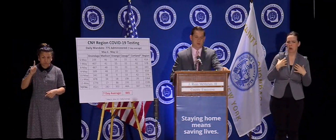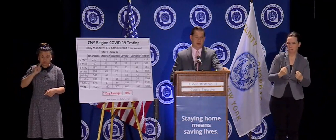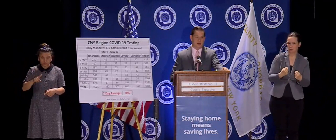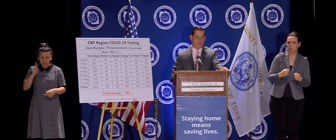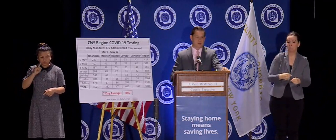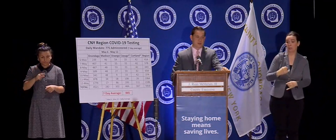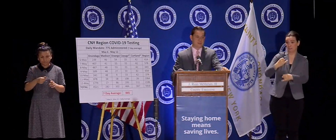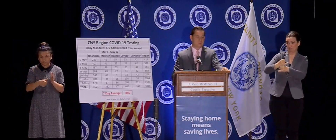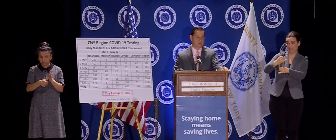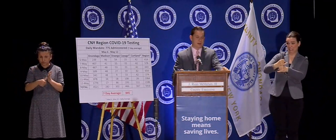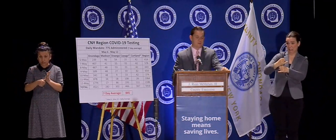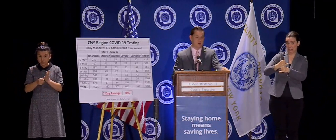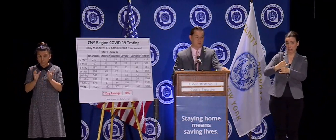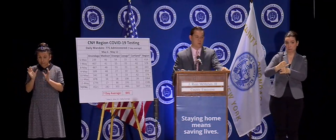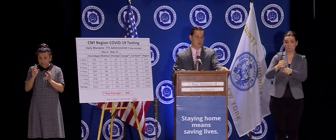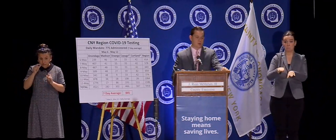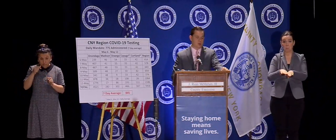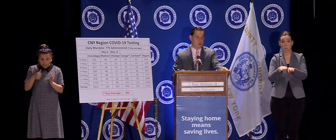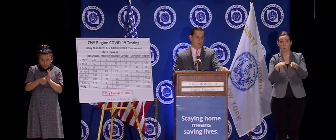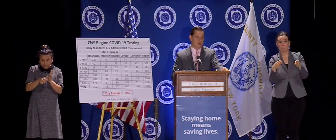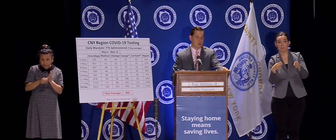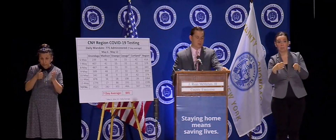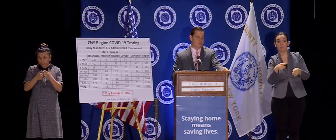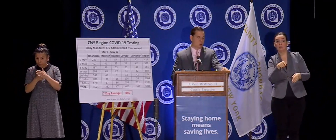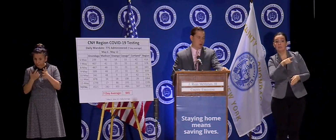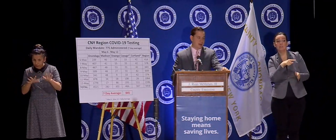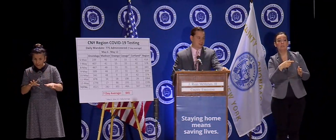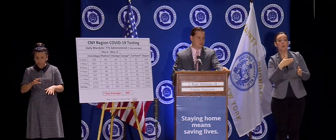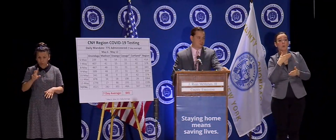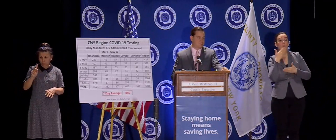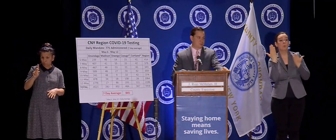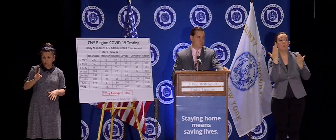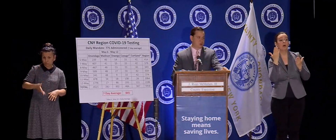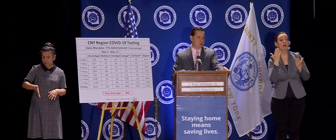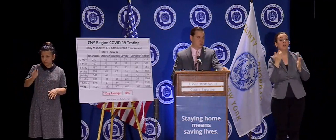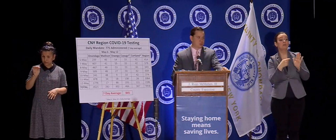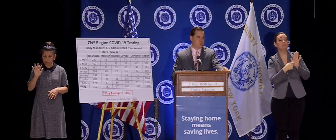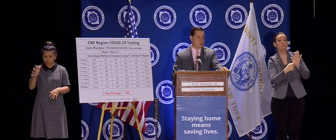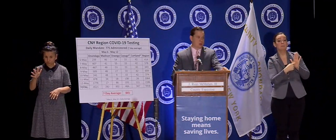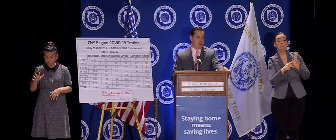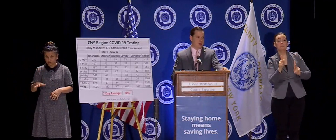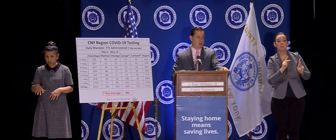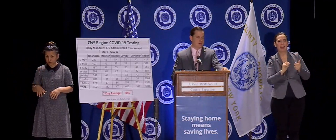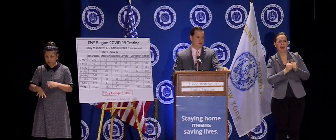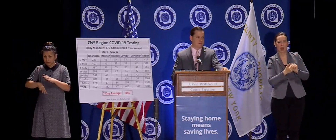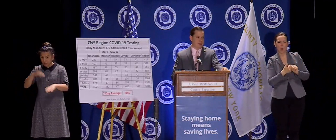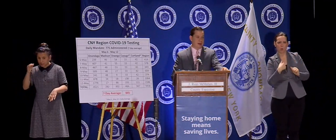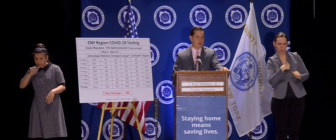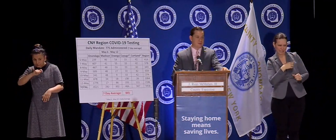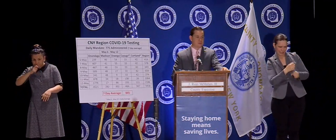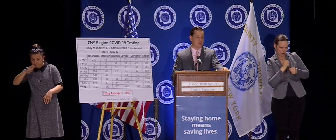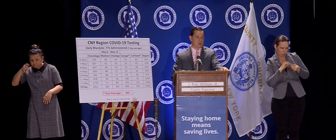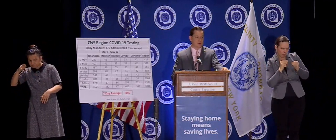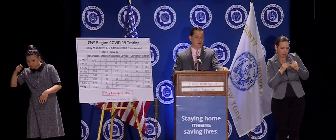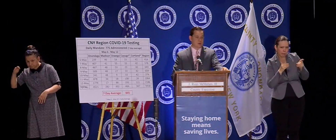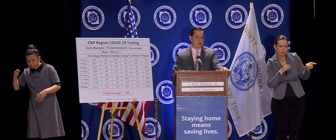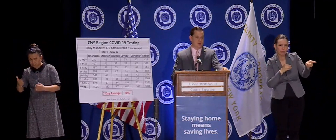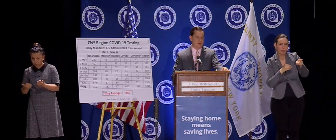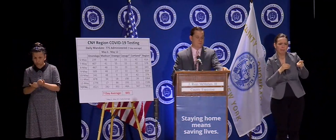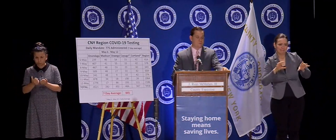still open now to asymptomatic folks, but we're doing this proactive surge in different pockets.